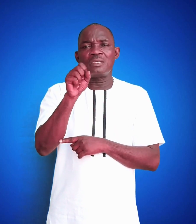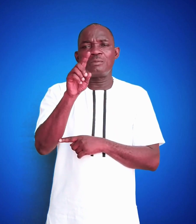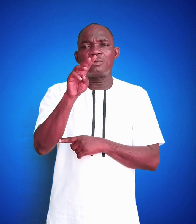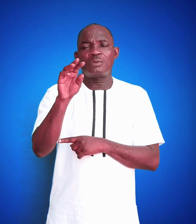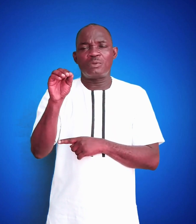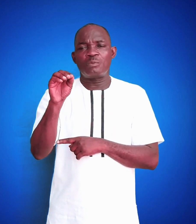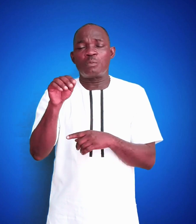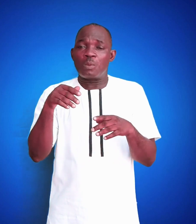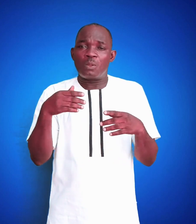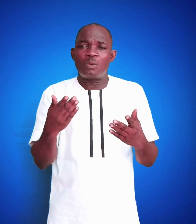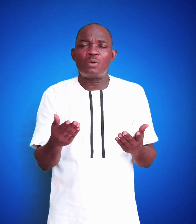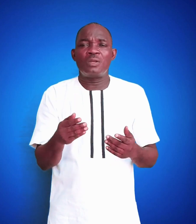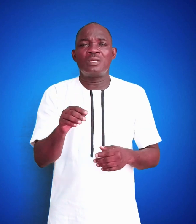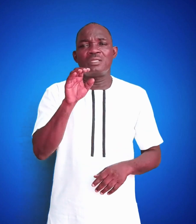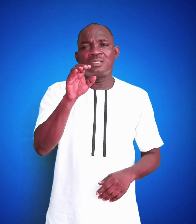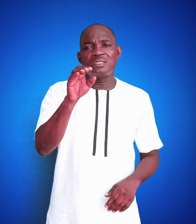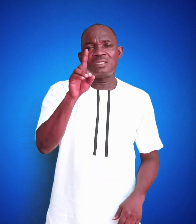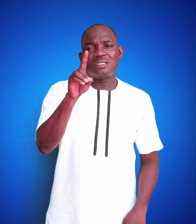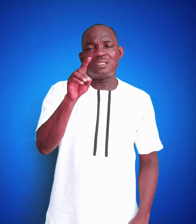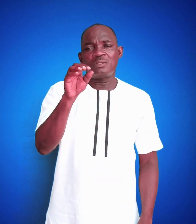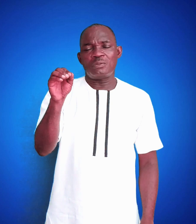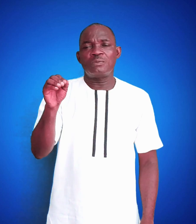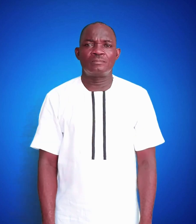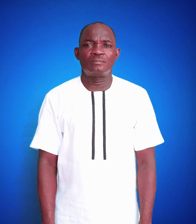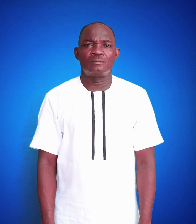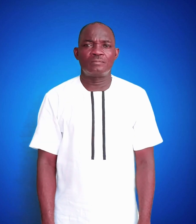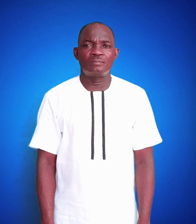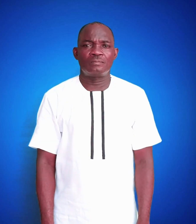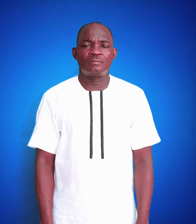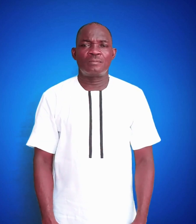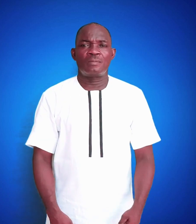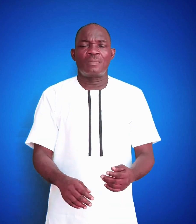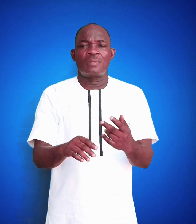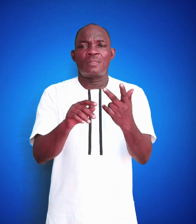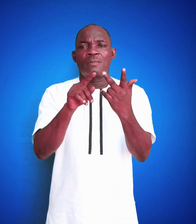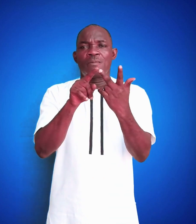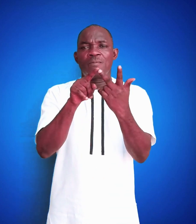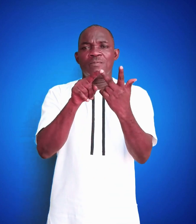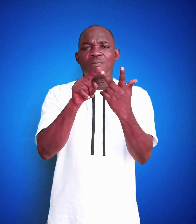DSWOs or CDOs. 3.